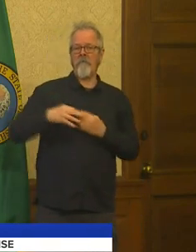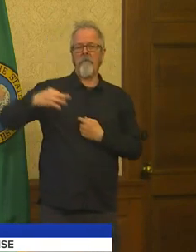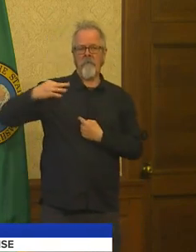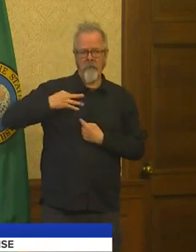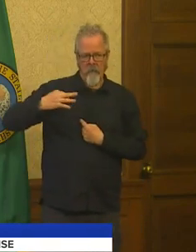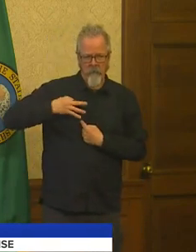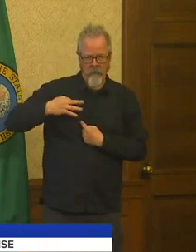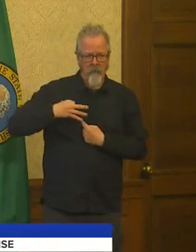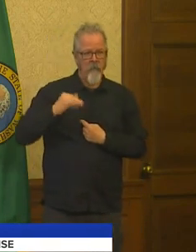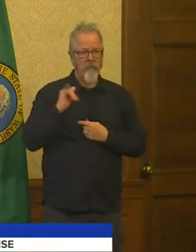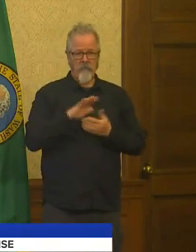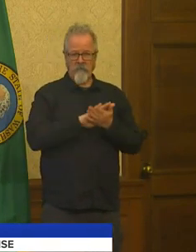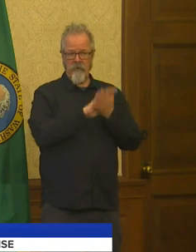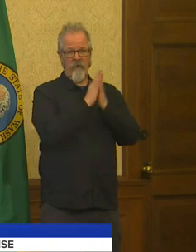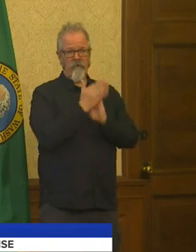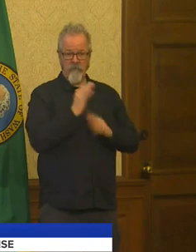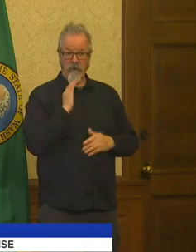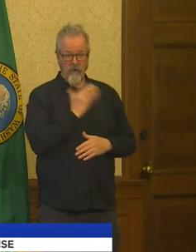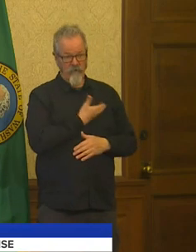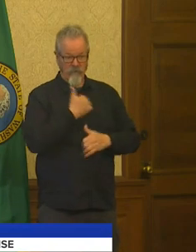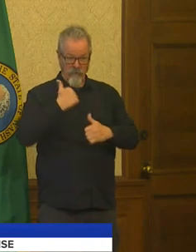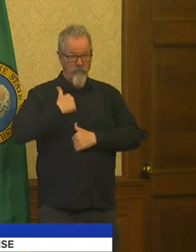comes from Jim with the Sportsman Review.